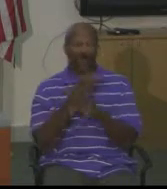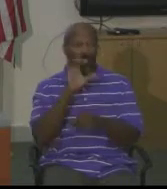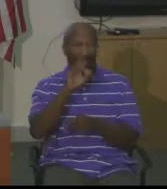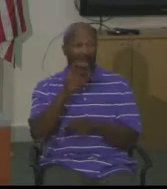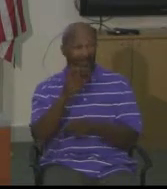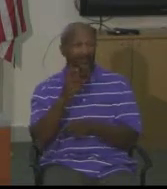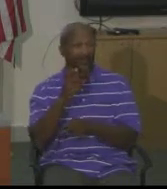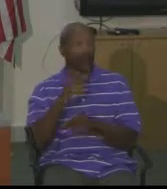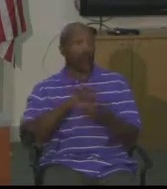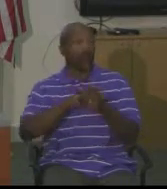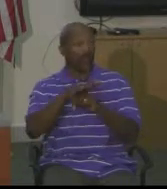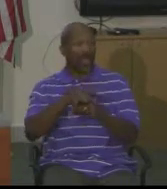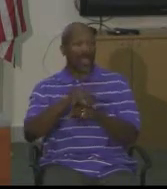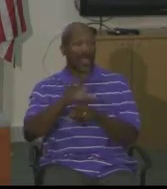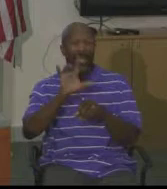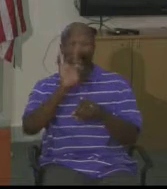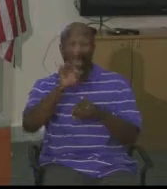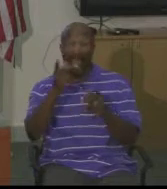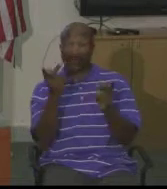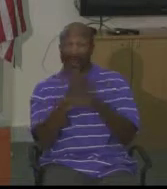because 8 times 2.5